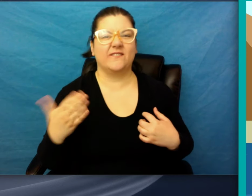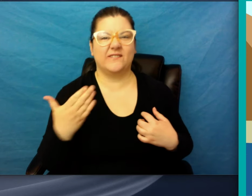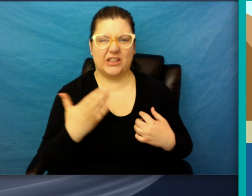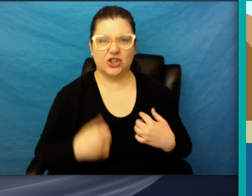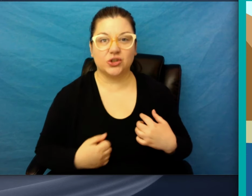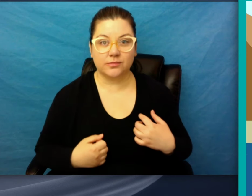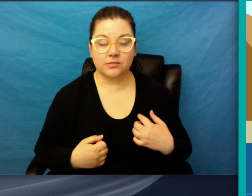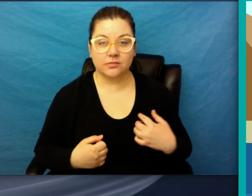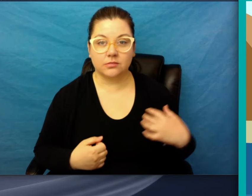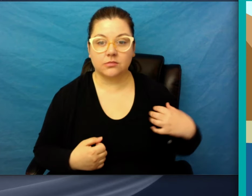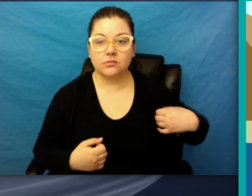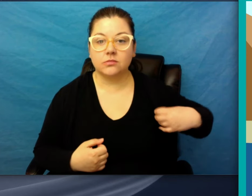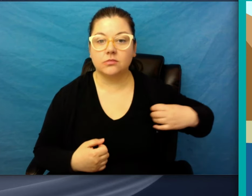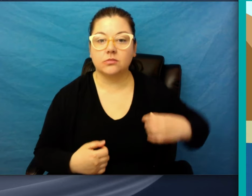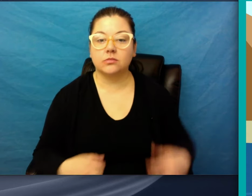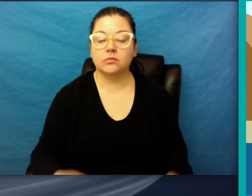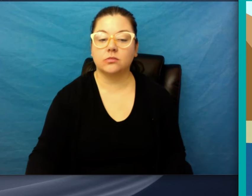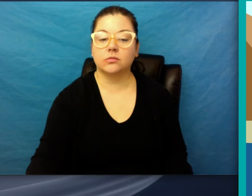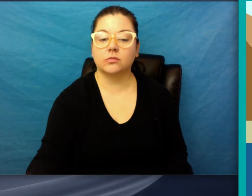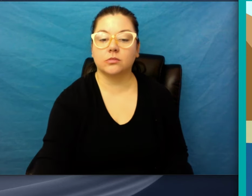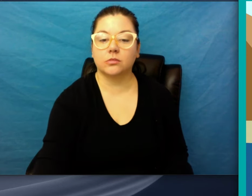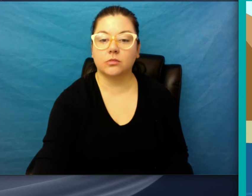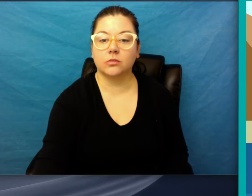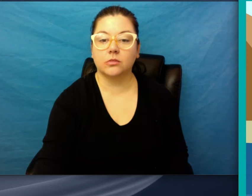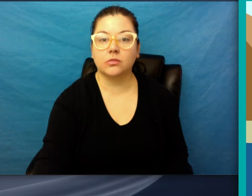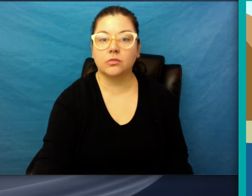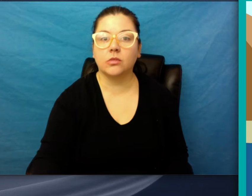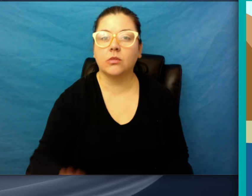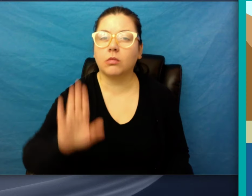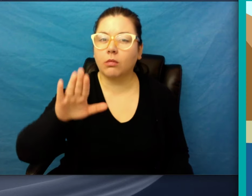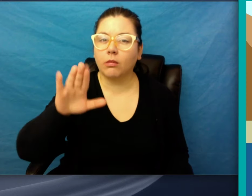What would happen if we caught every last shrimp in the lake and had a big barbecue?